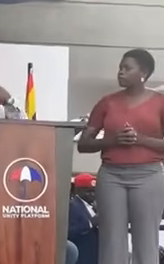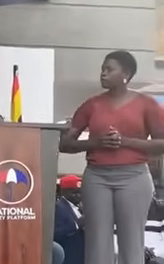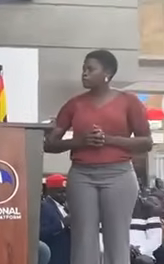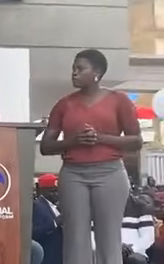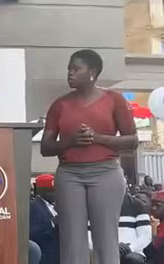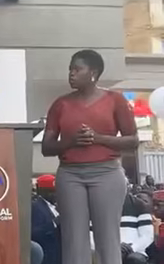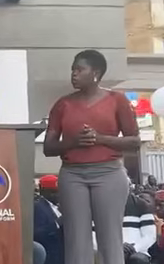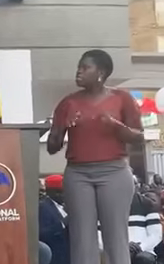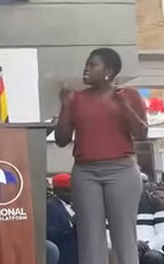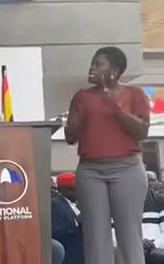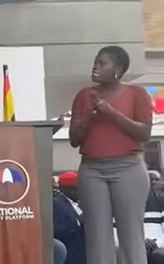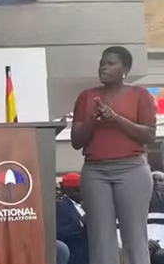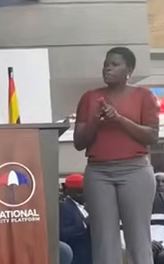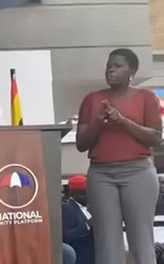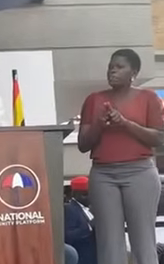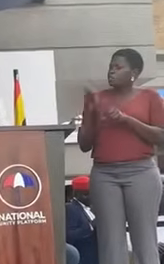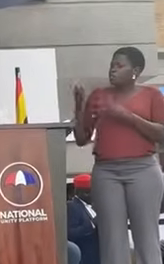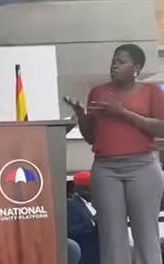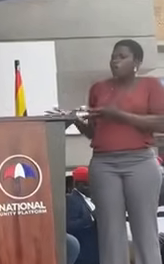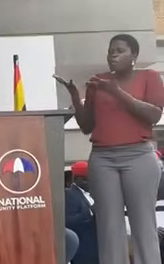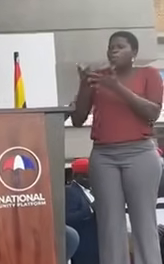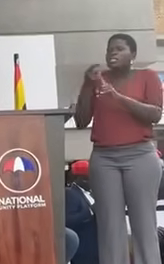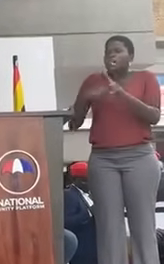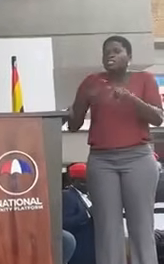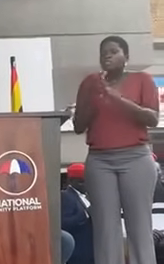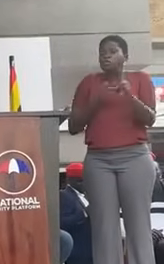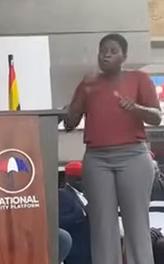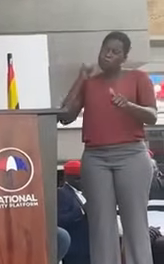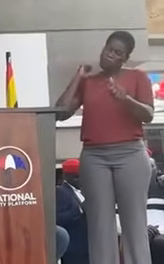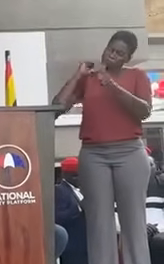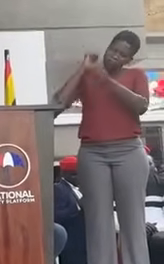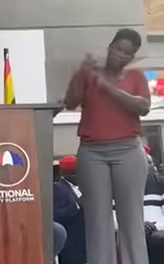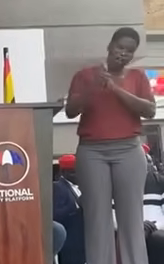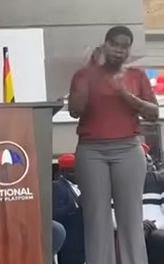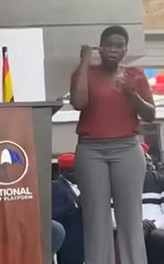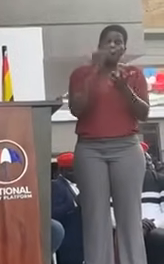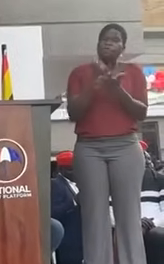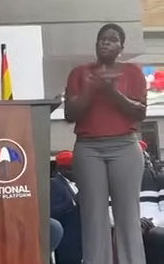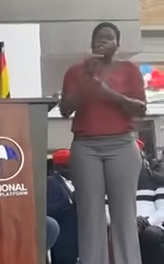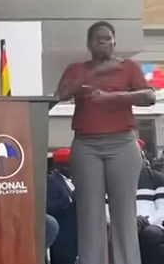to really that has brought us this far, because it's been a struggle of sacrifice.